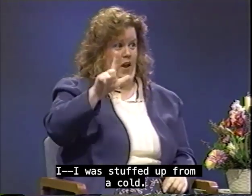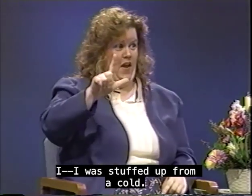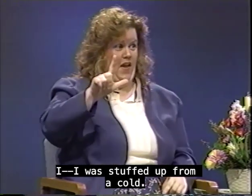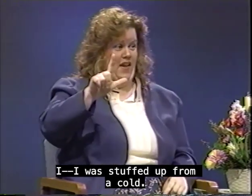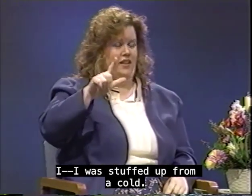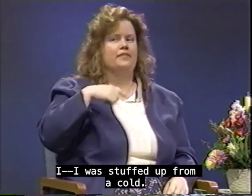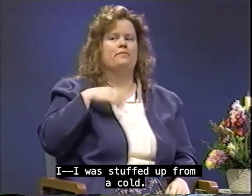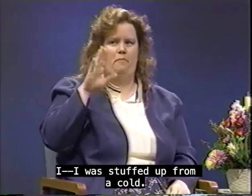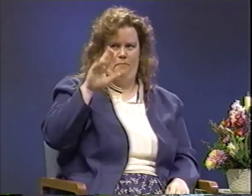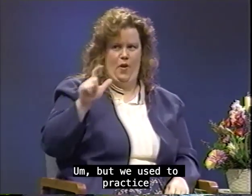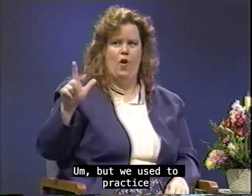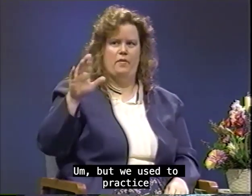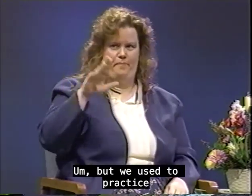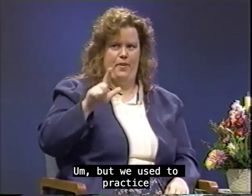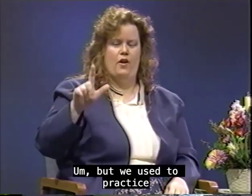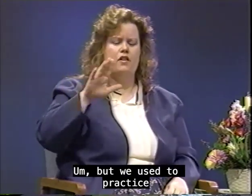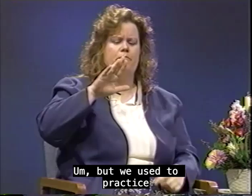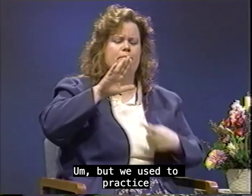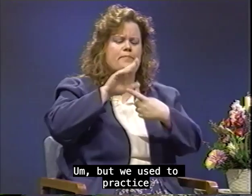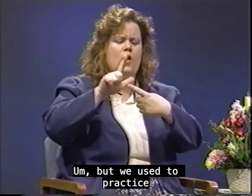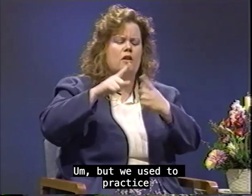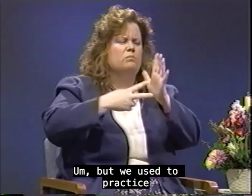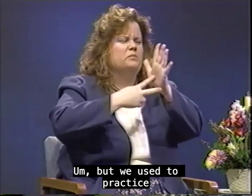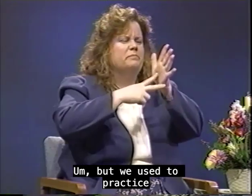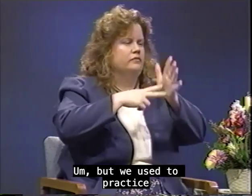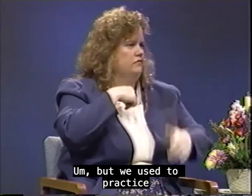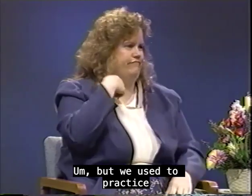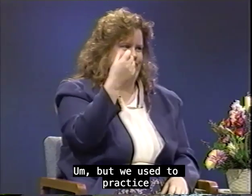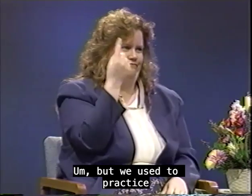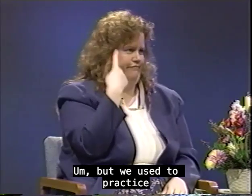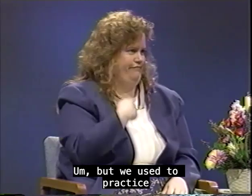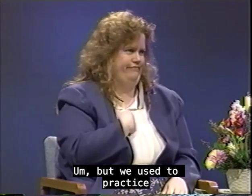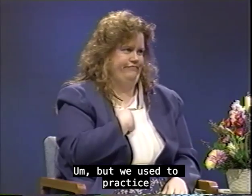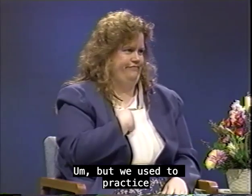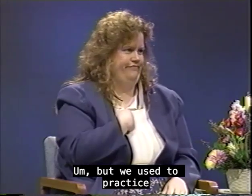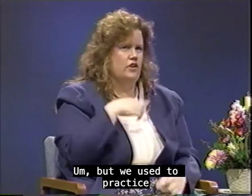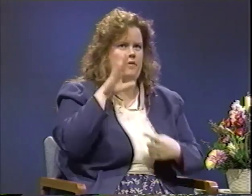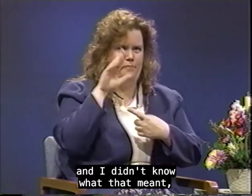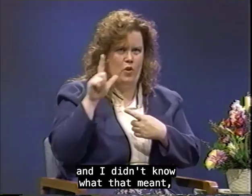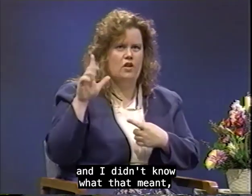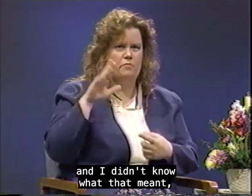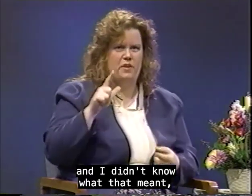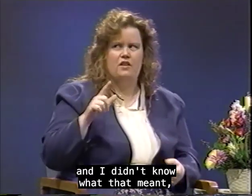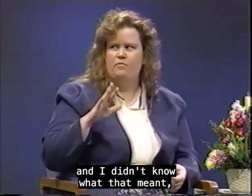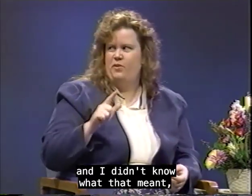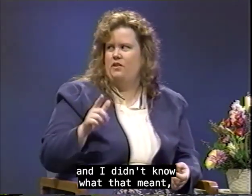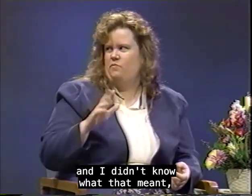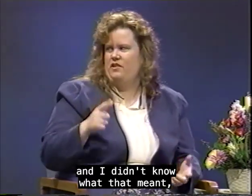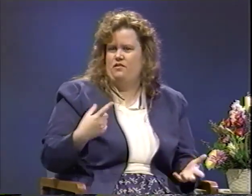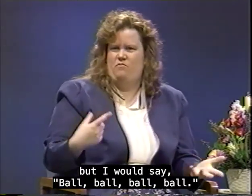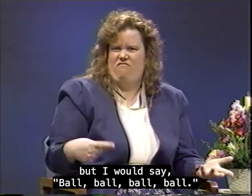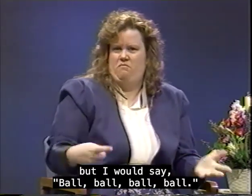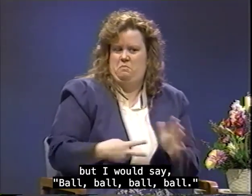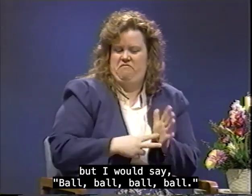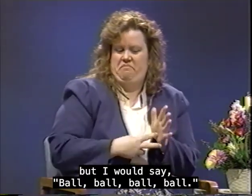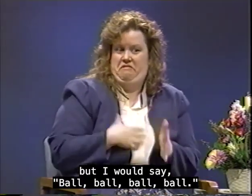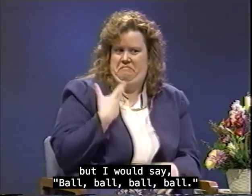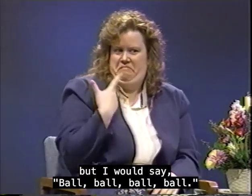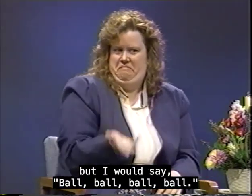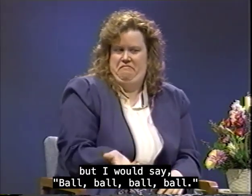from a cold. But we used to practice the word ball all the time, and I didn't know what that meant, but I would say ball, ball, ball,